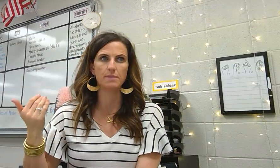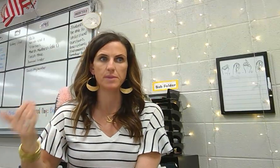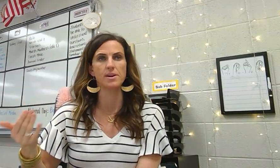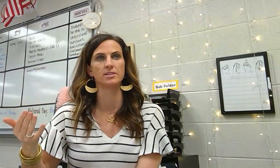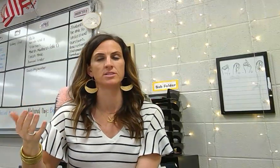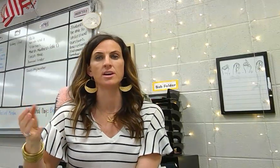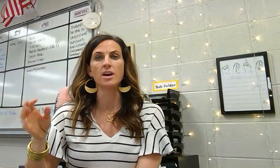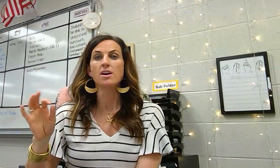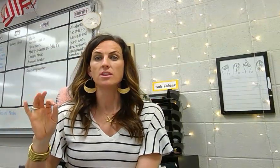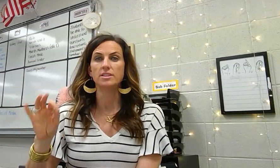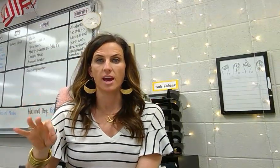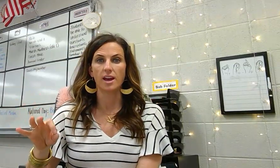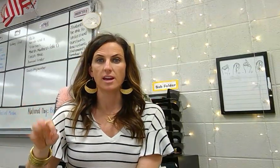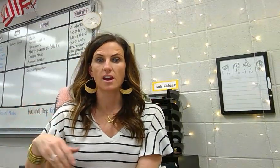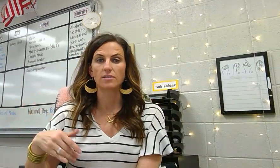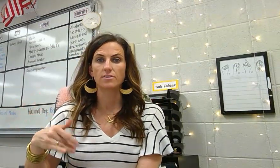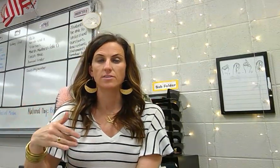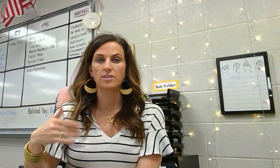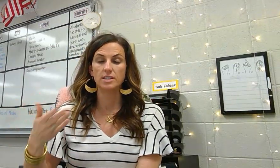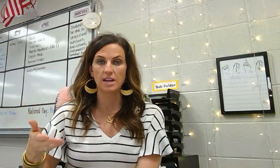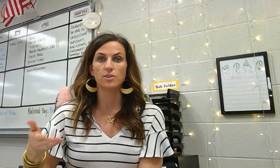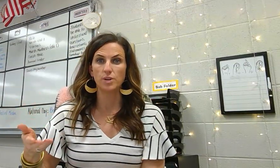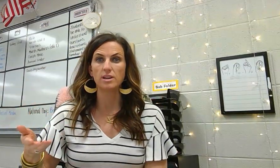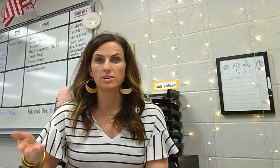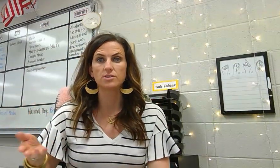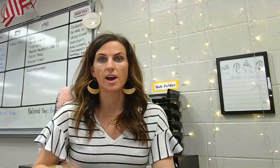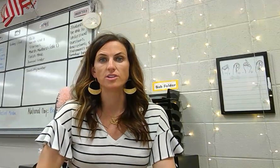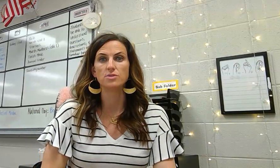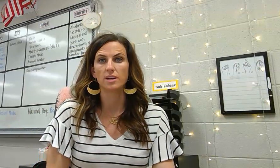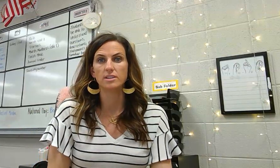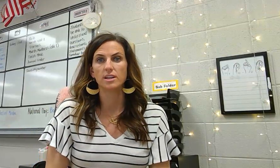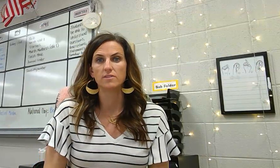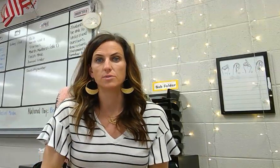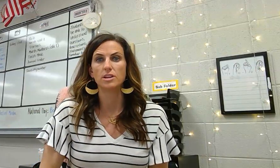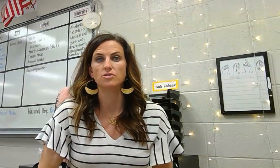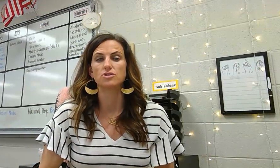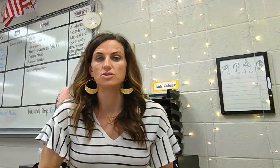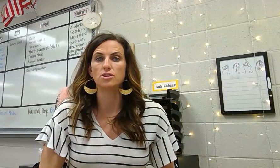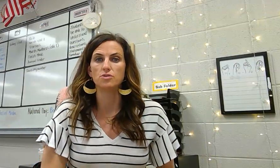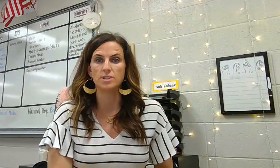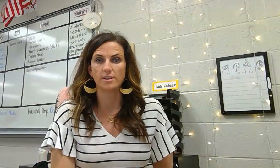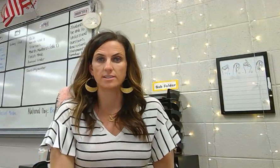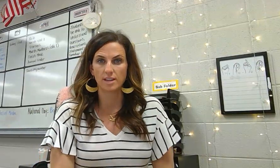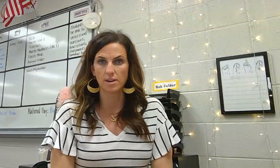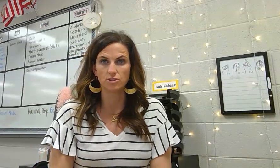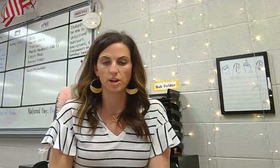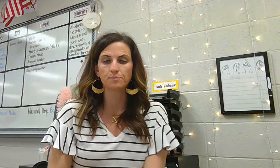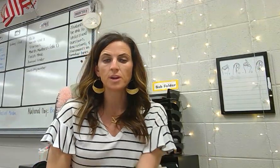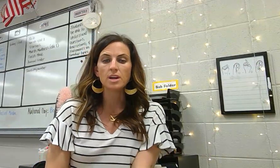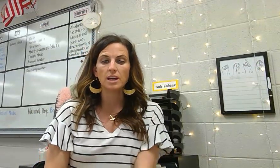it mimics the day of the week. So how you sign the day of the week, you just use that same hand shape.